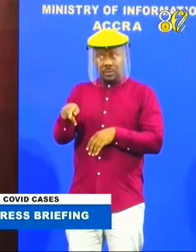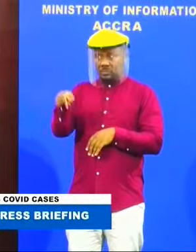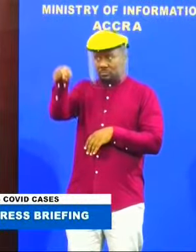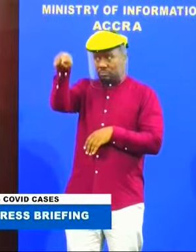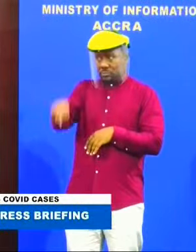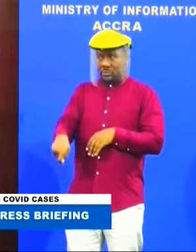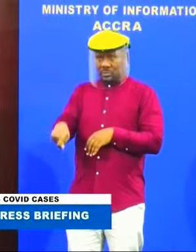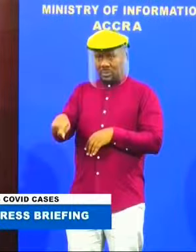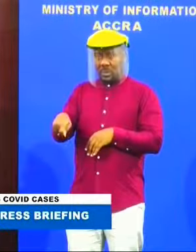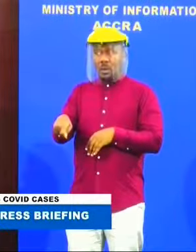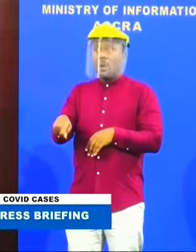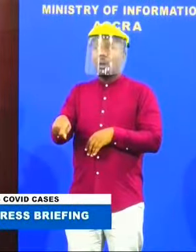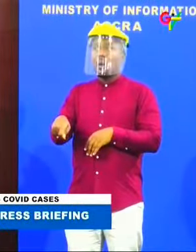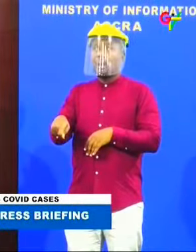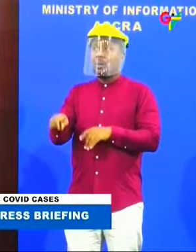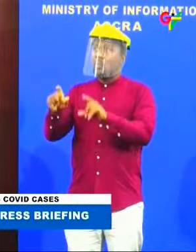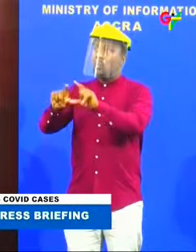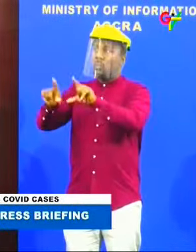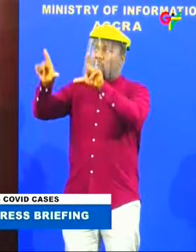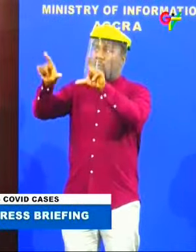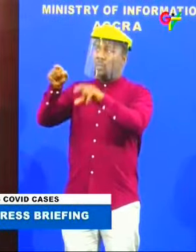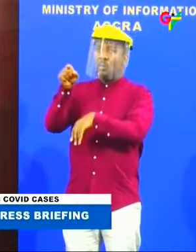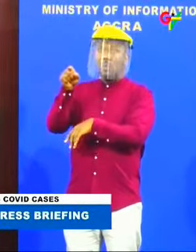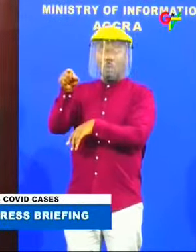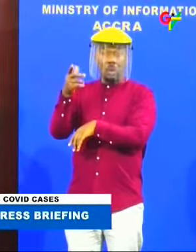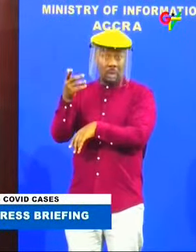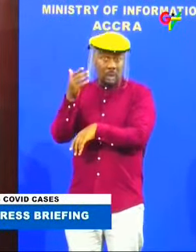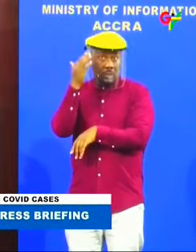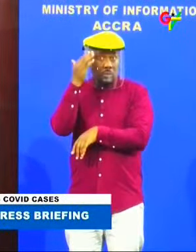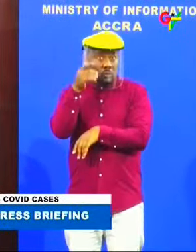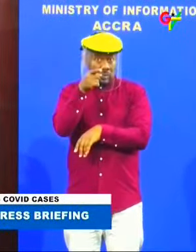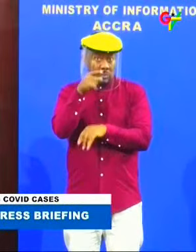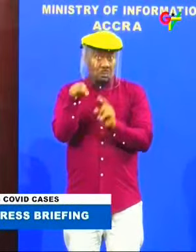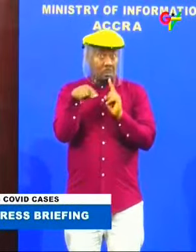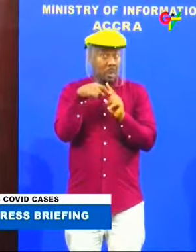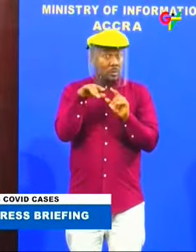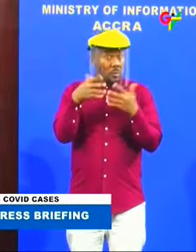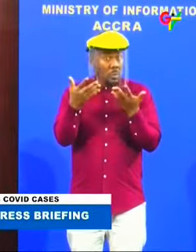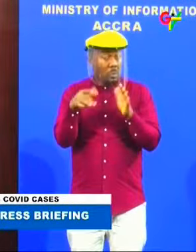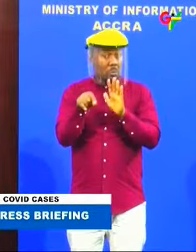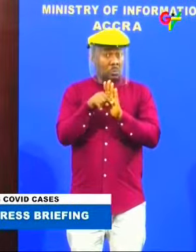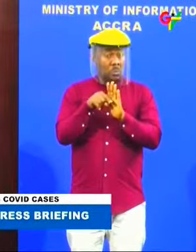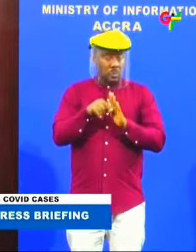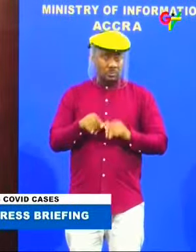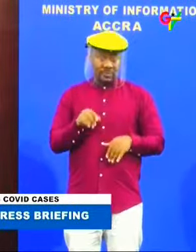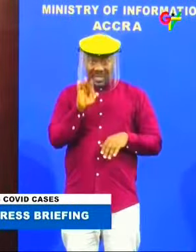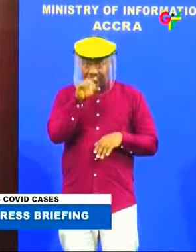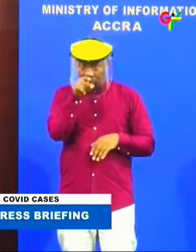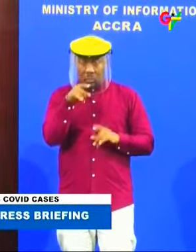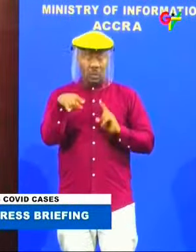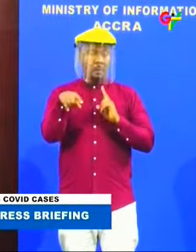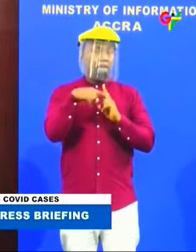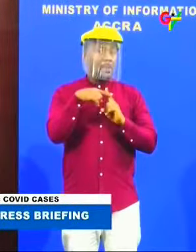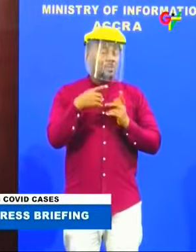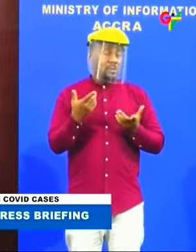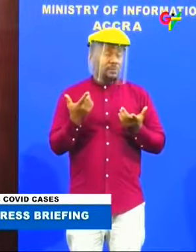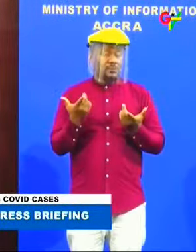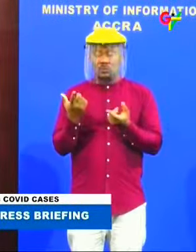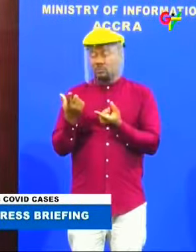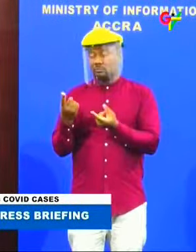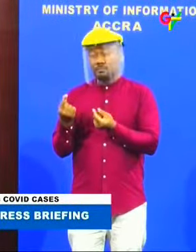get to know who is positive or who is not positive. Once you are positive,